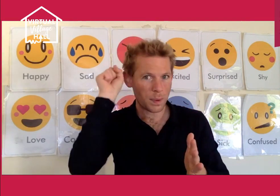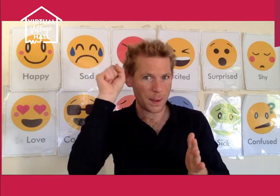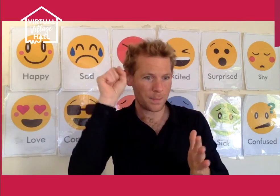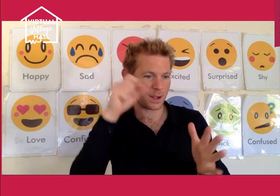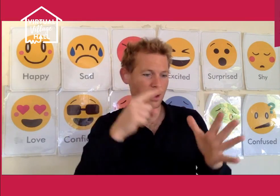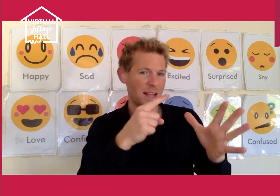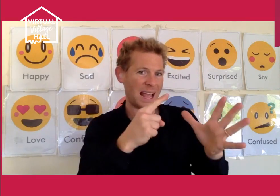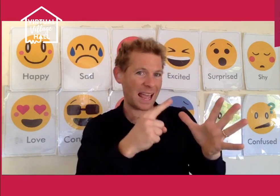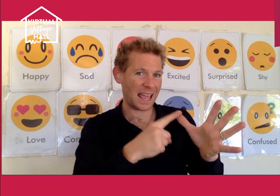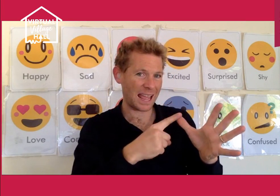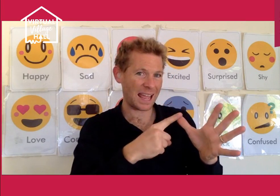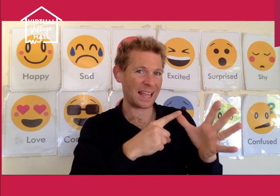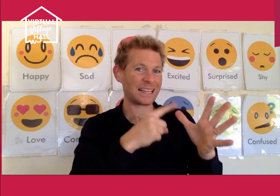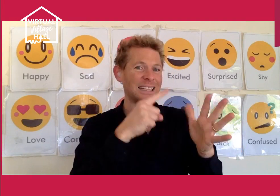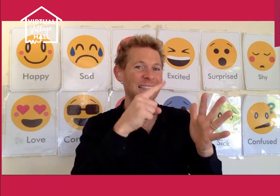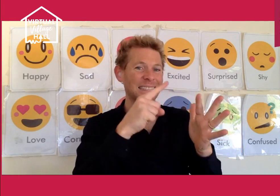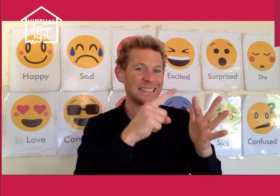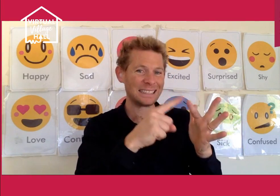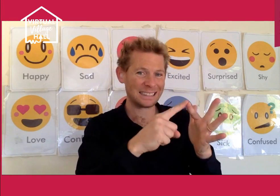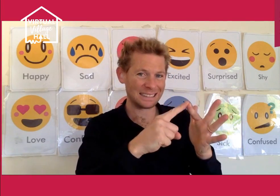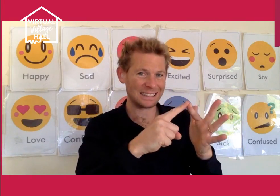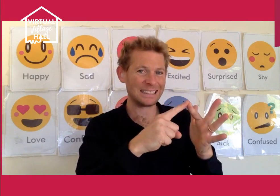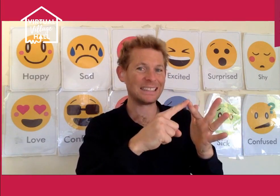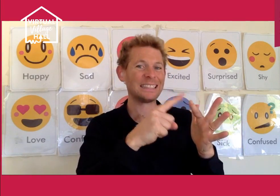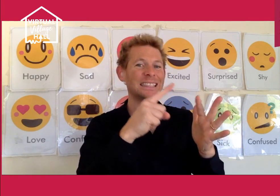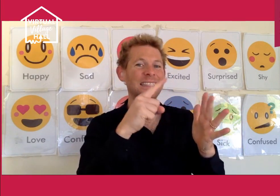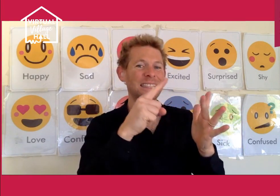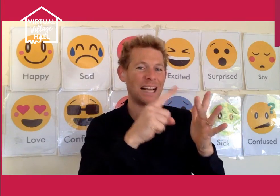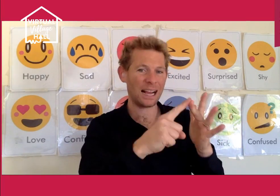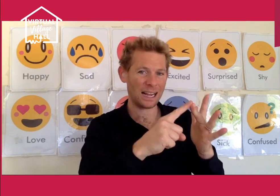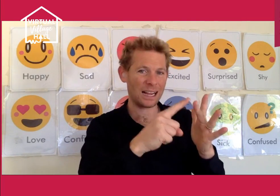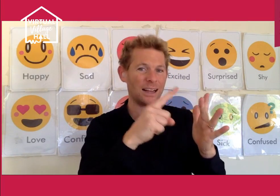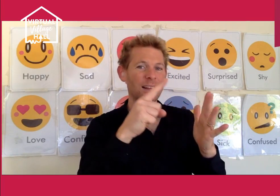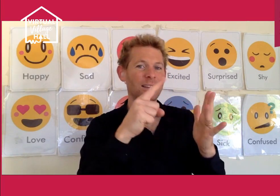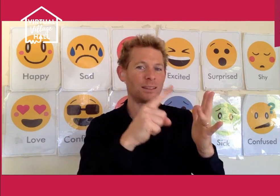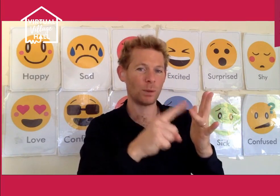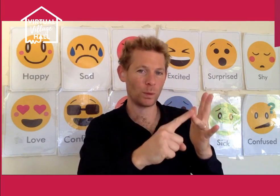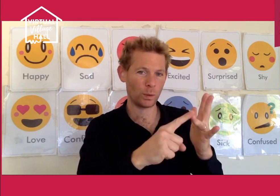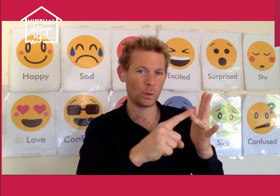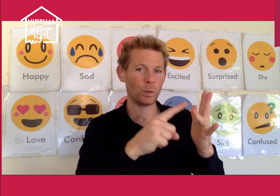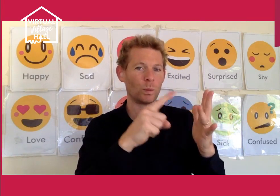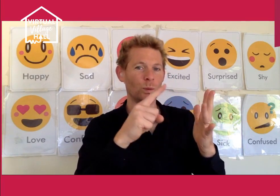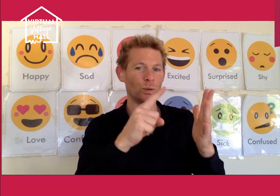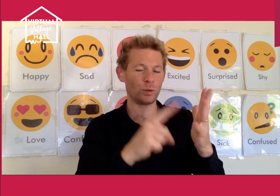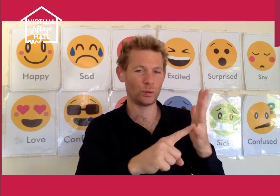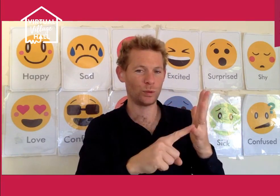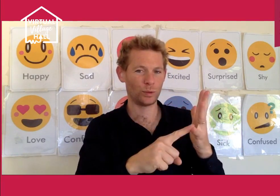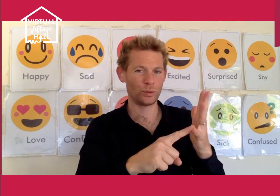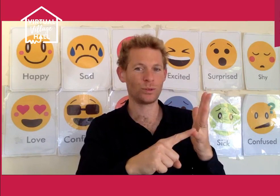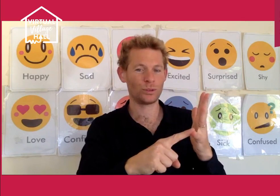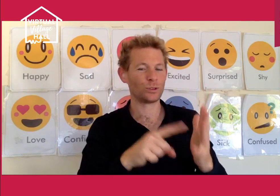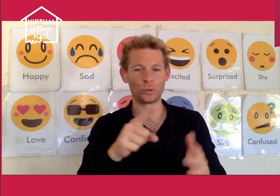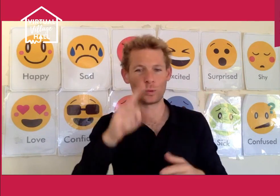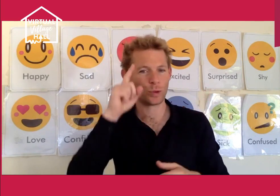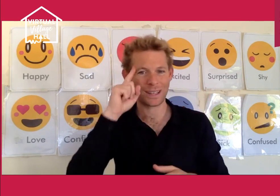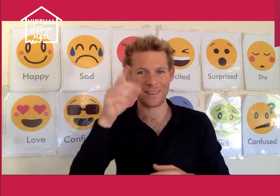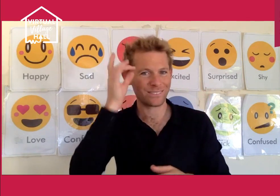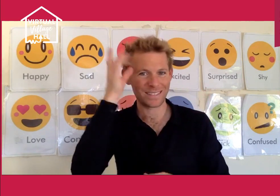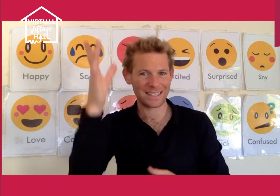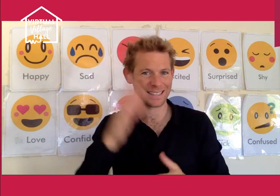So if you remember A, E, I, O, and U,